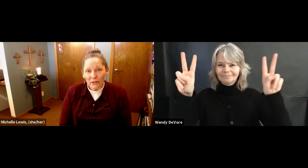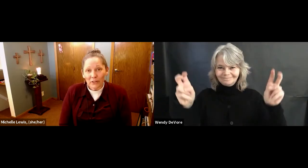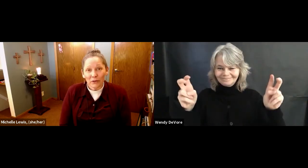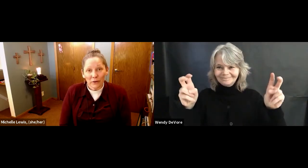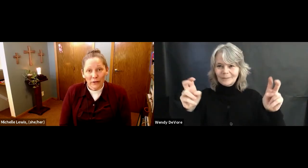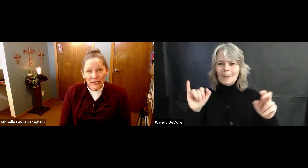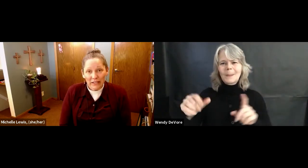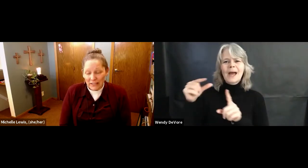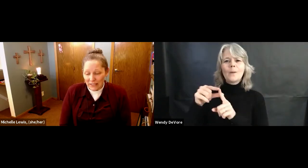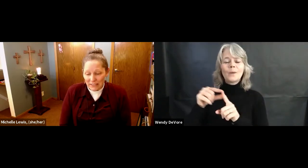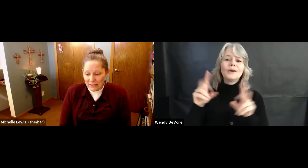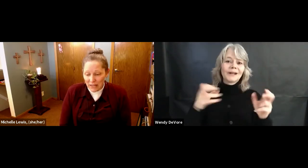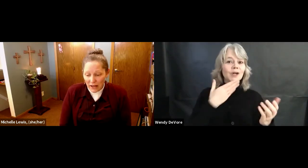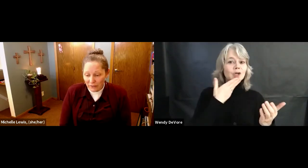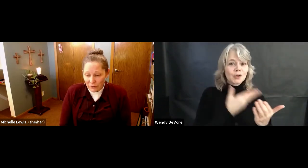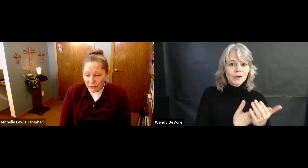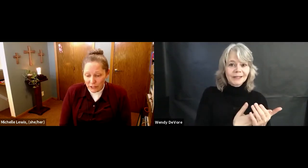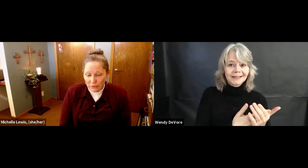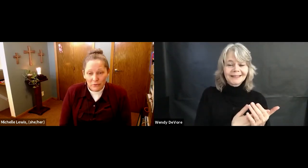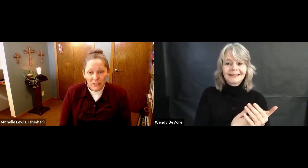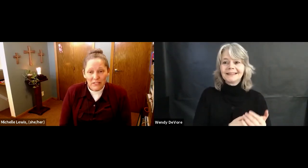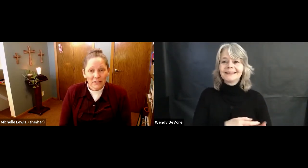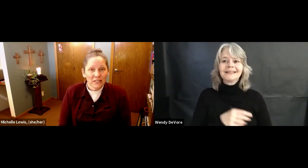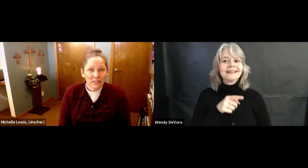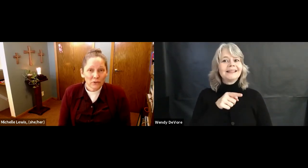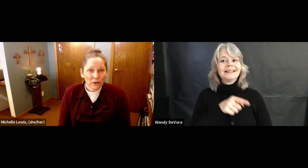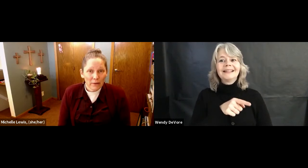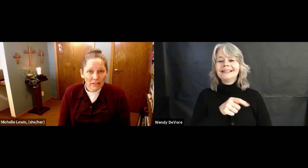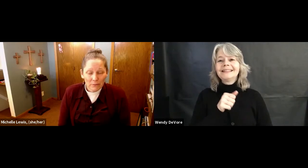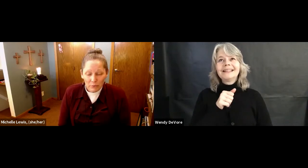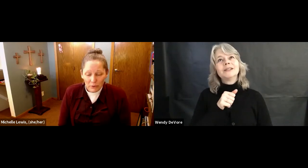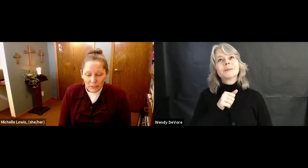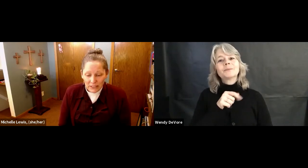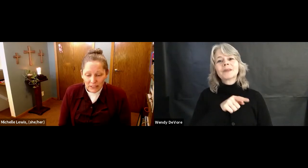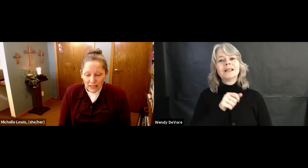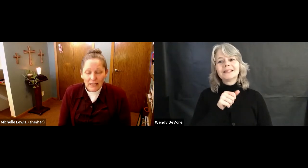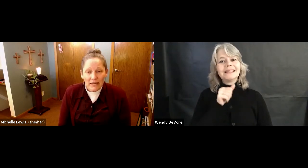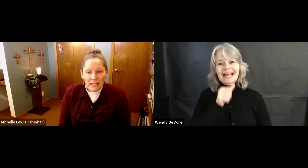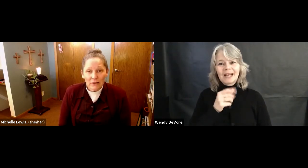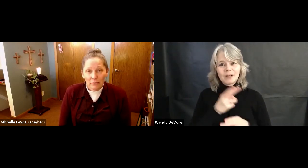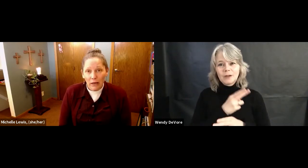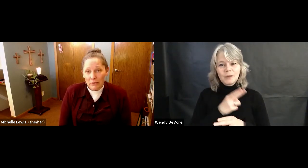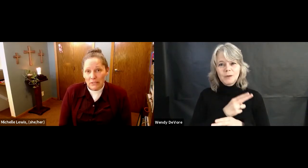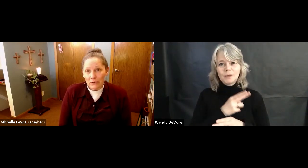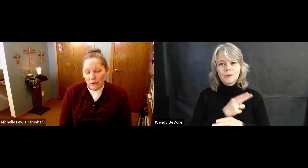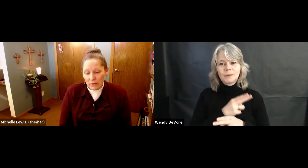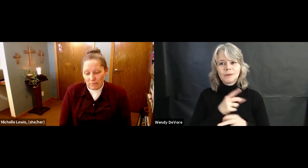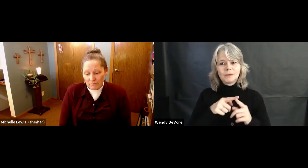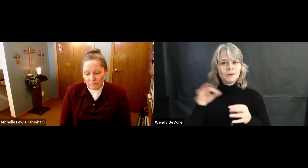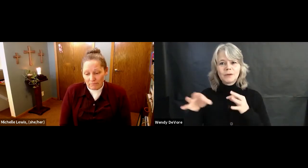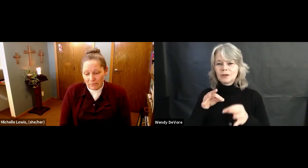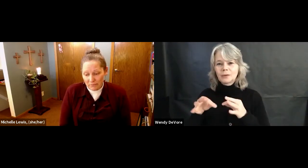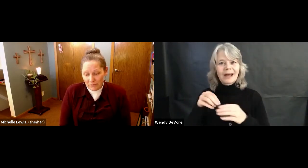The word good is not ever used to describe this person in the Bible